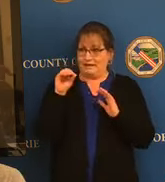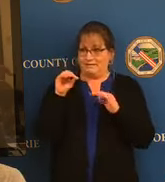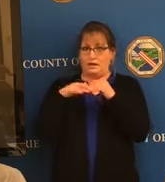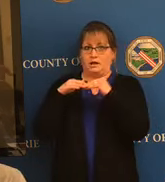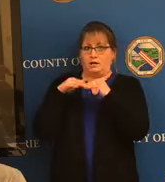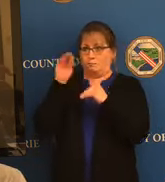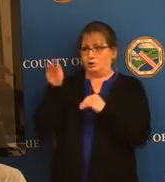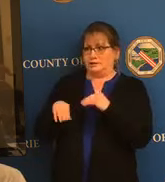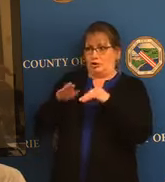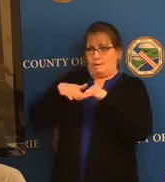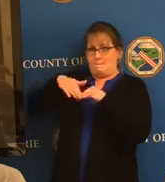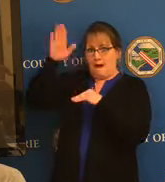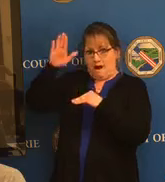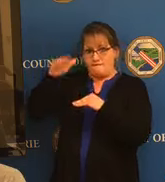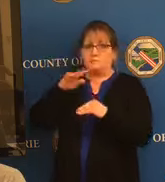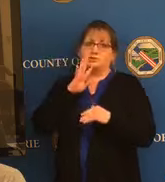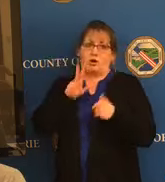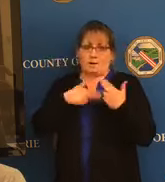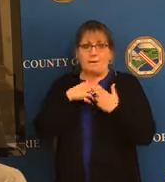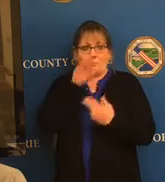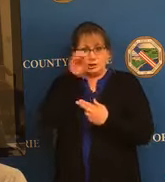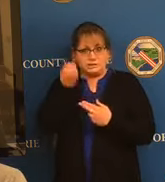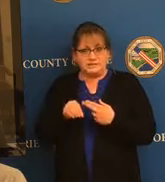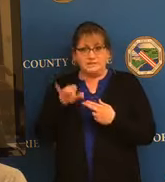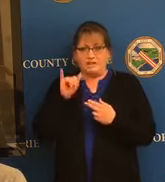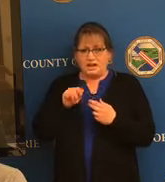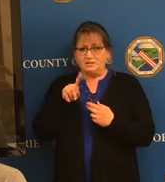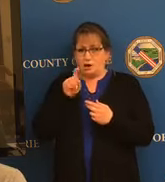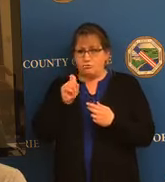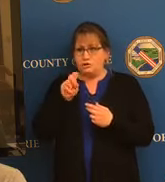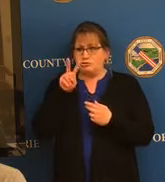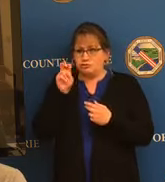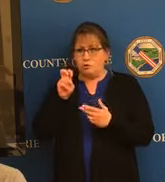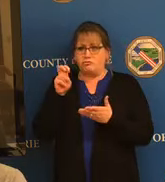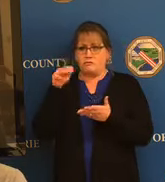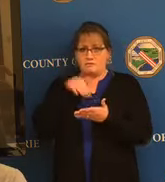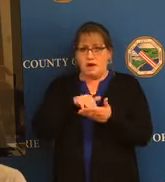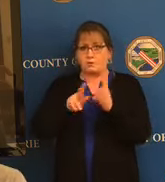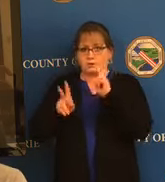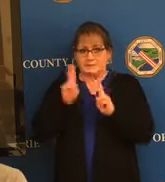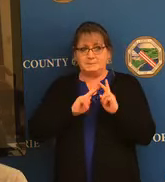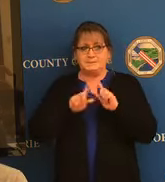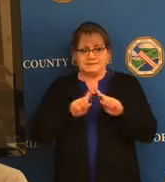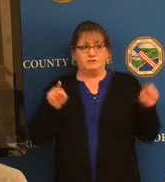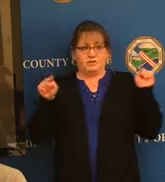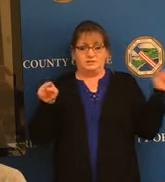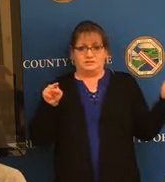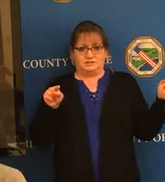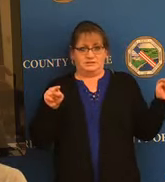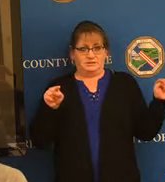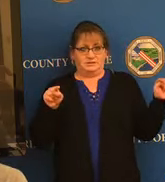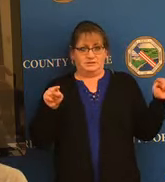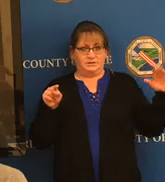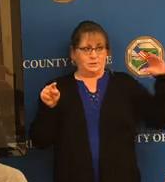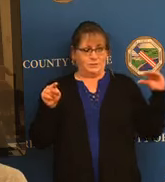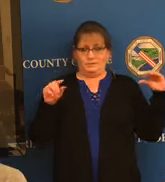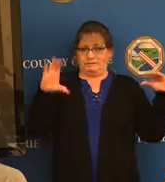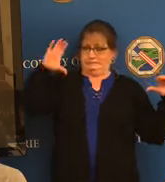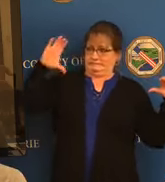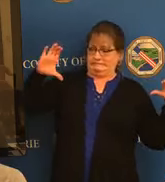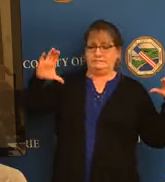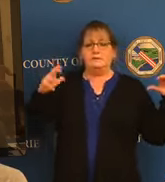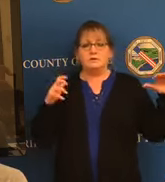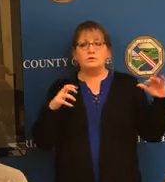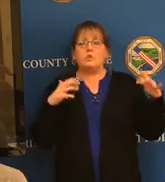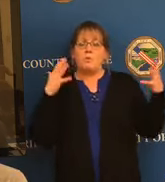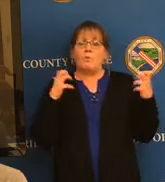greater. And I'm talking about percentages, and that's hundreds of thousands of people in difference. So it's very important that we flatten the curve. We do our part